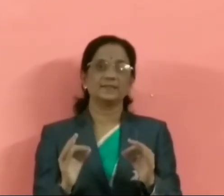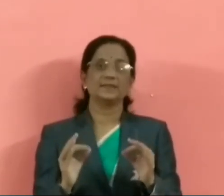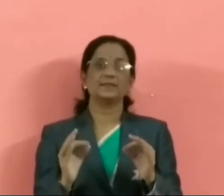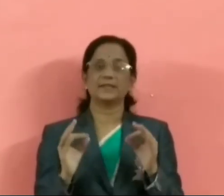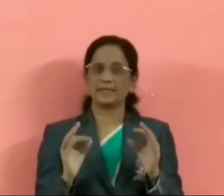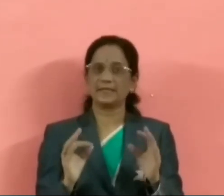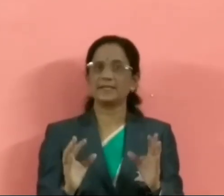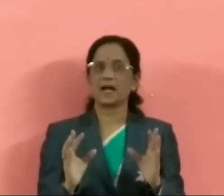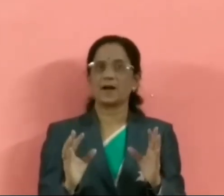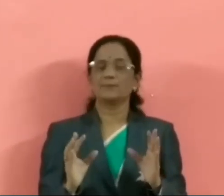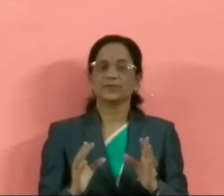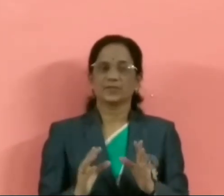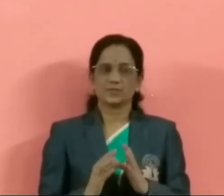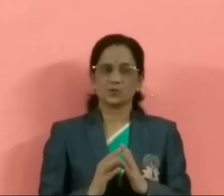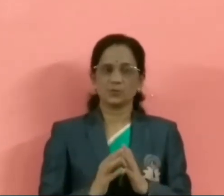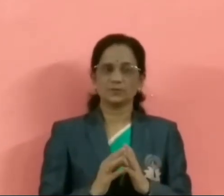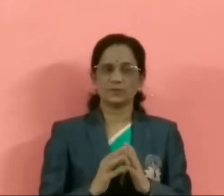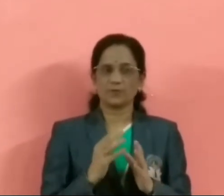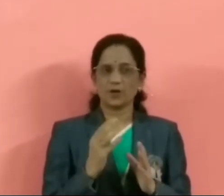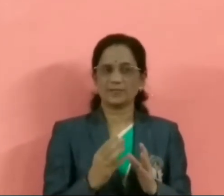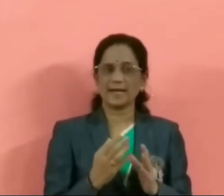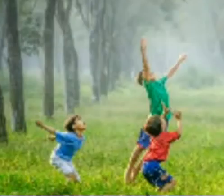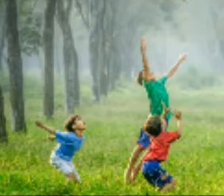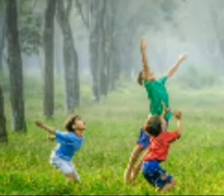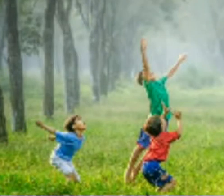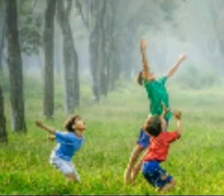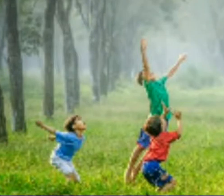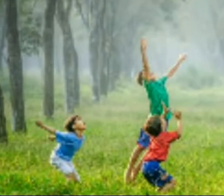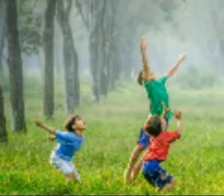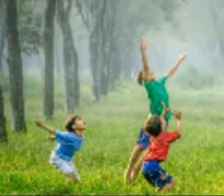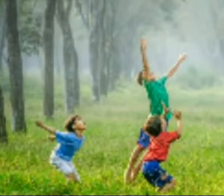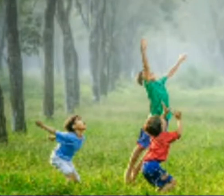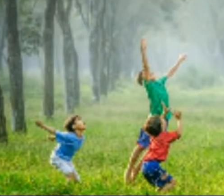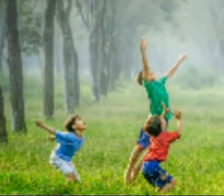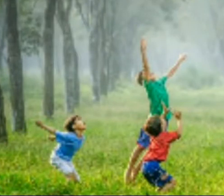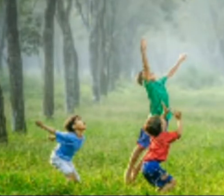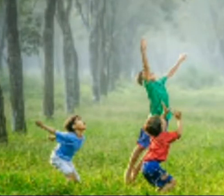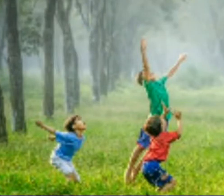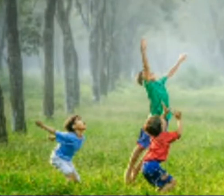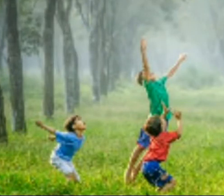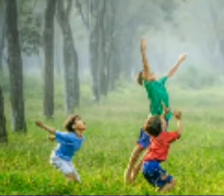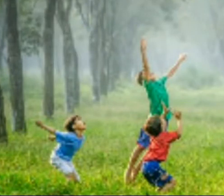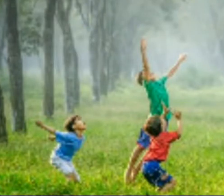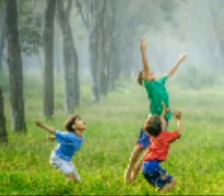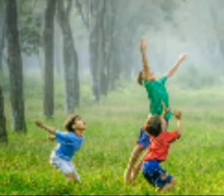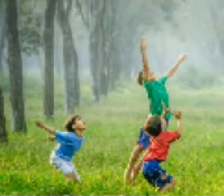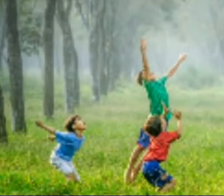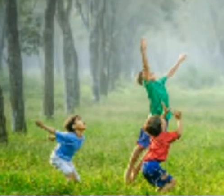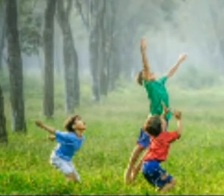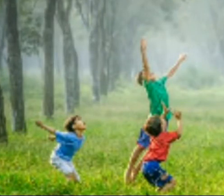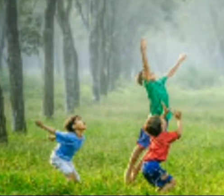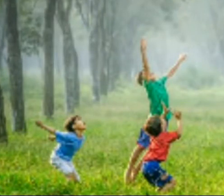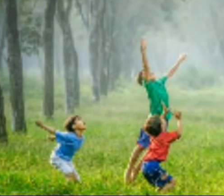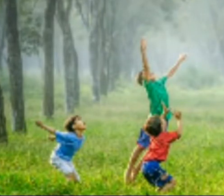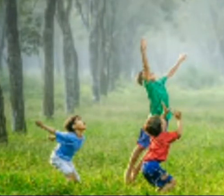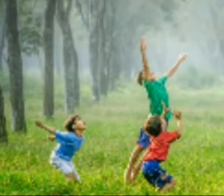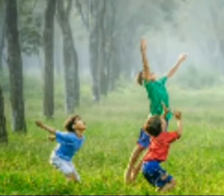the area. So, for that we will learn about the points how to keep our healthy environment.